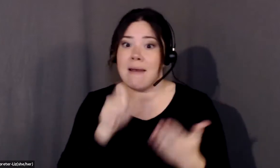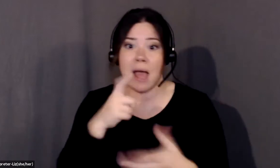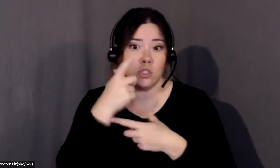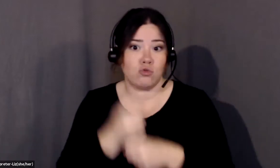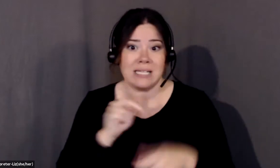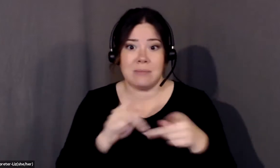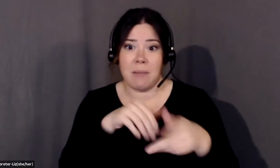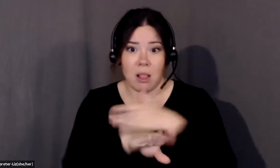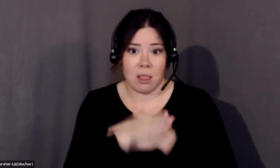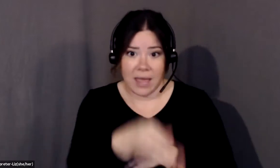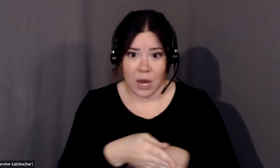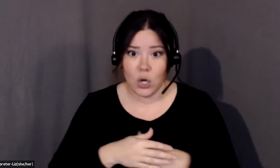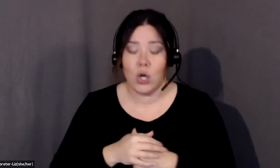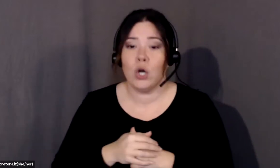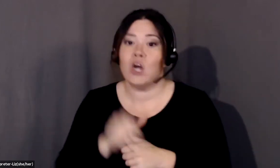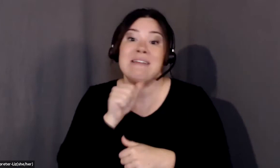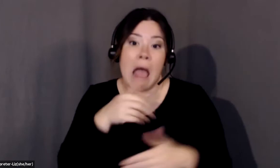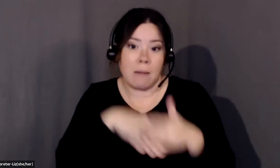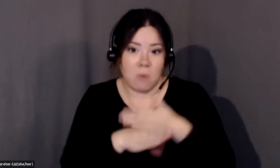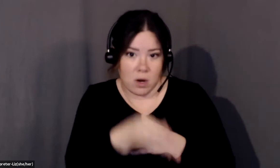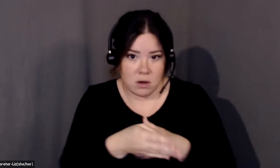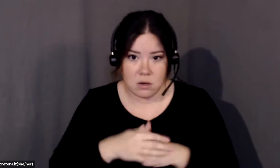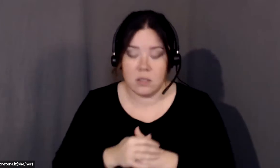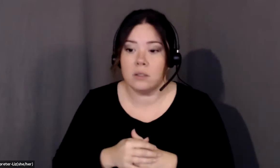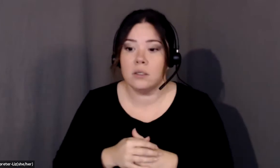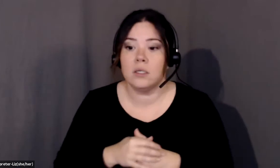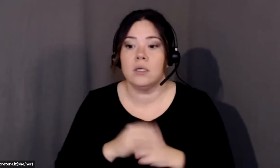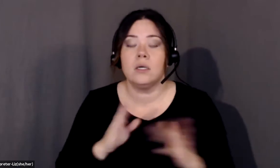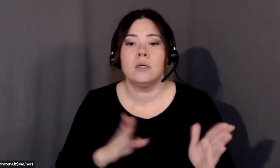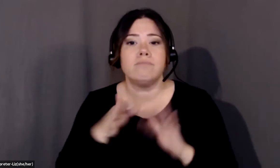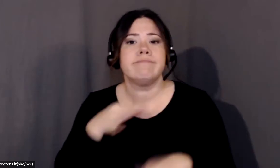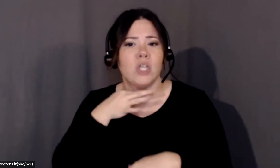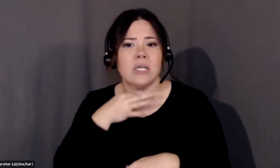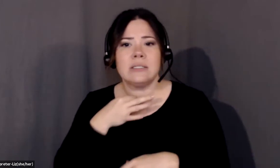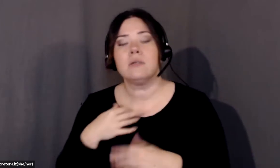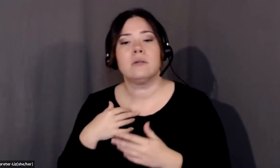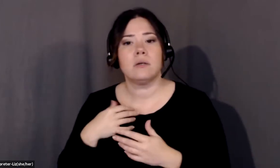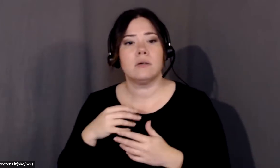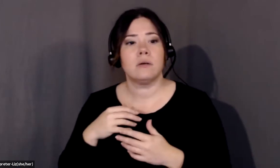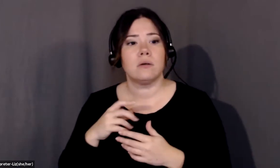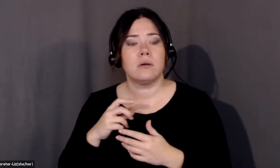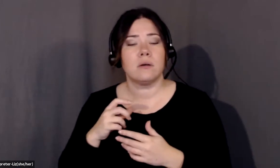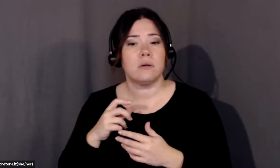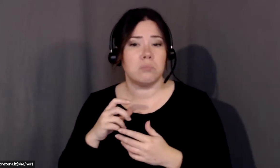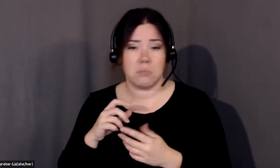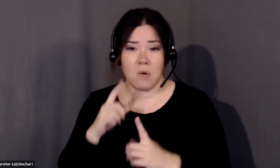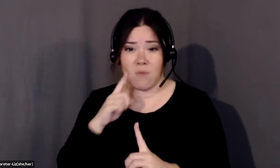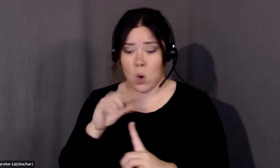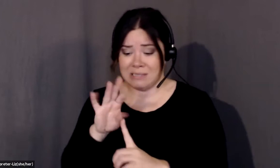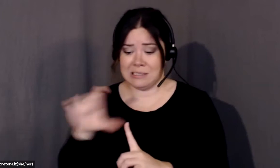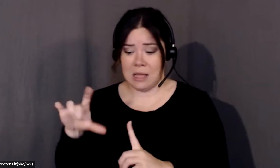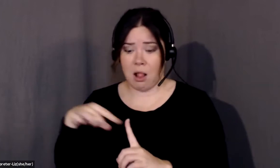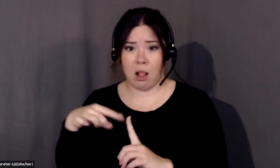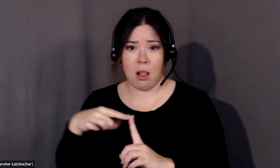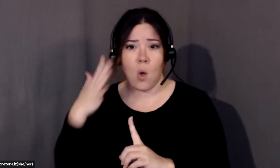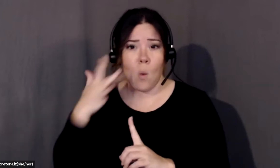No problem. What else, everybody? What would make us as Centers for Independent Living unique in